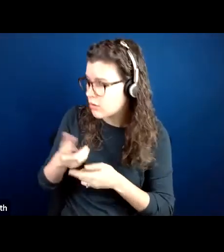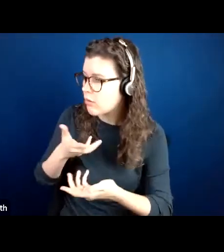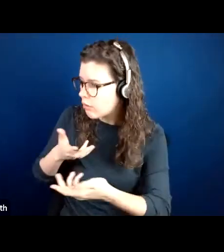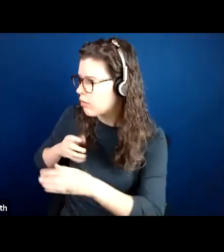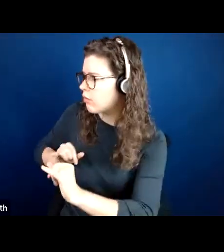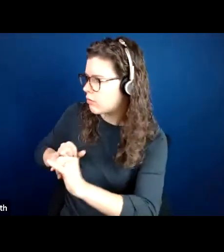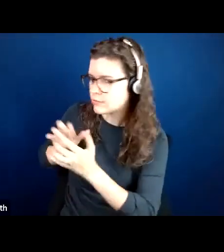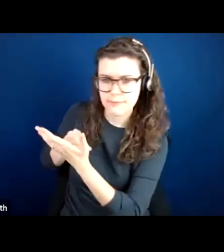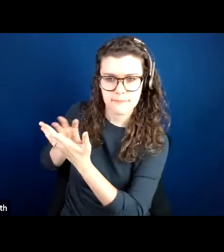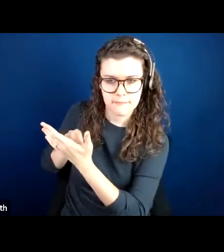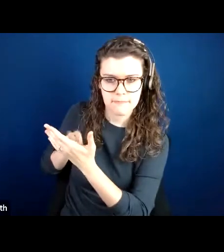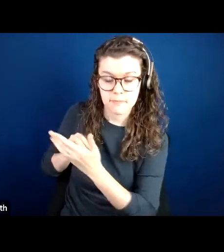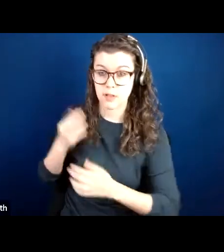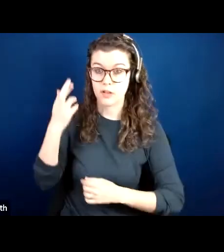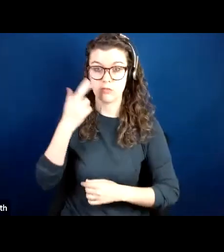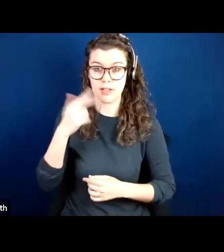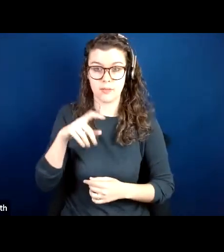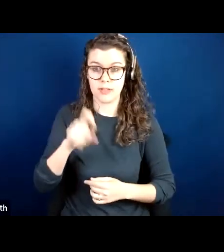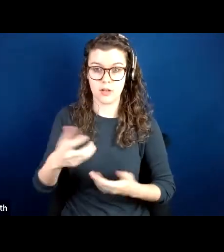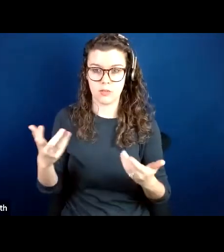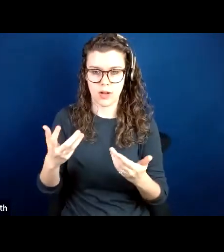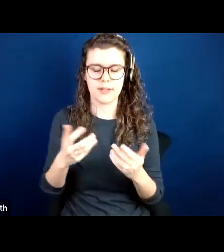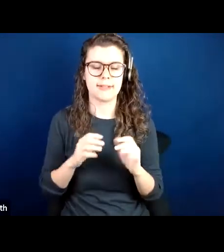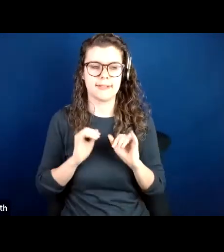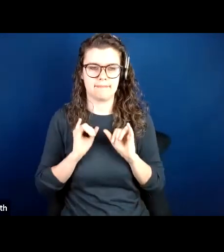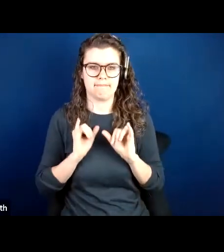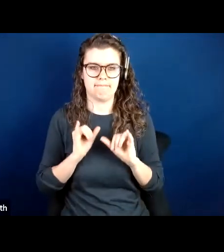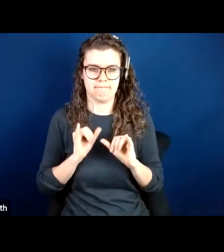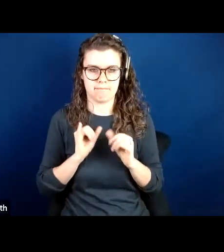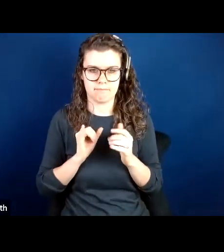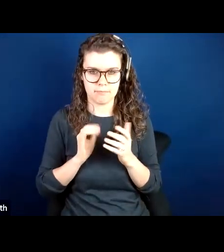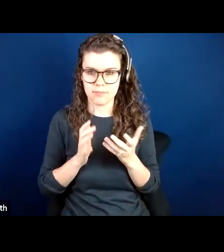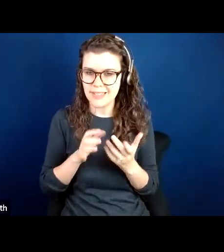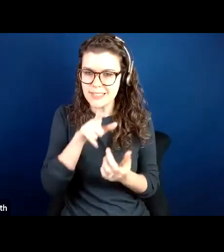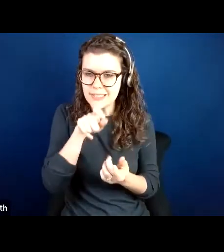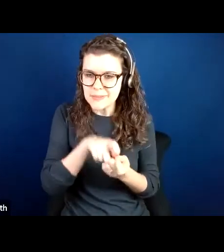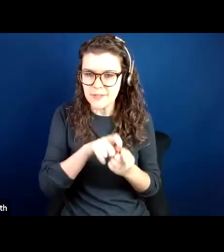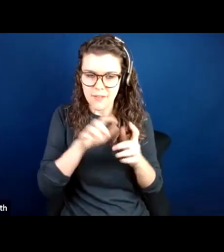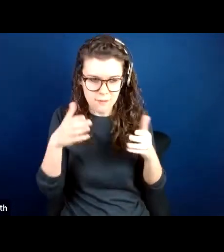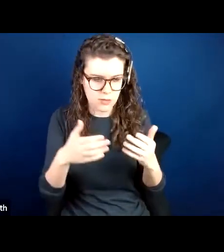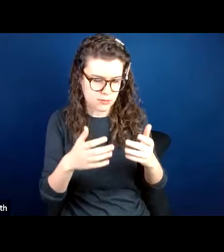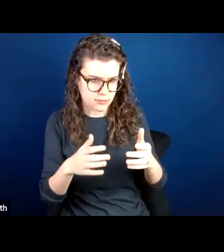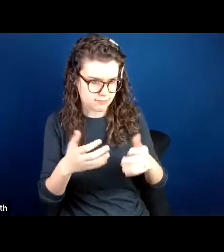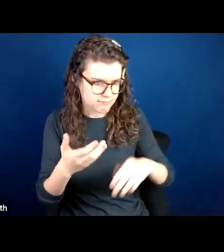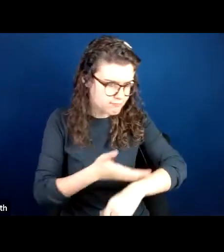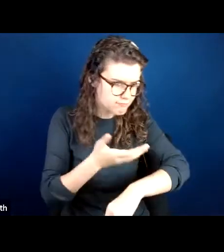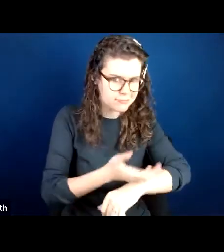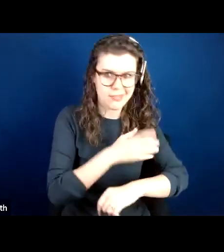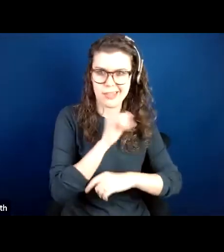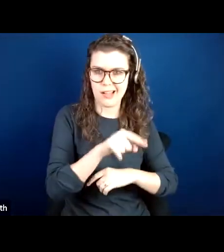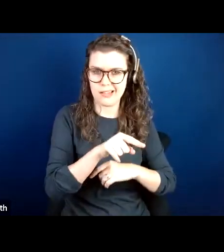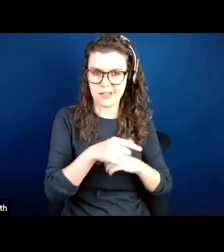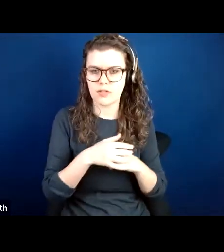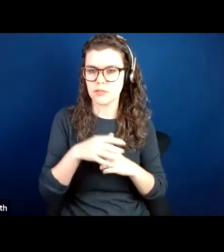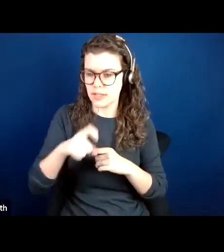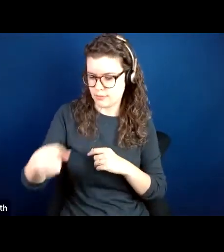also realized we needed a role to focus specifically on building this capacity. We, of course,